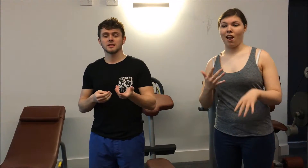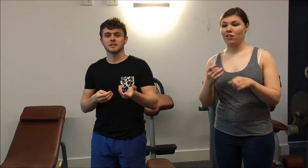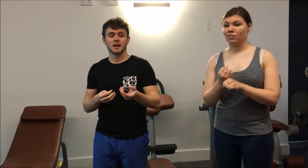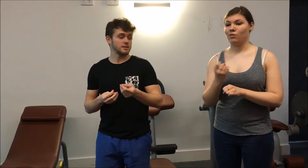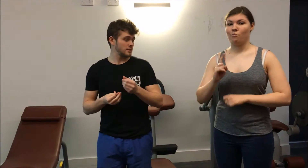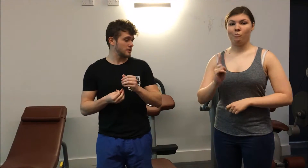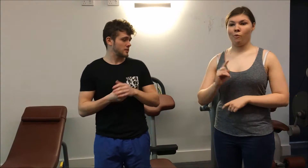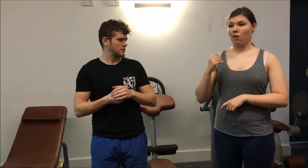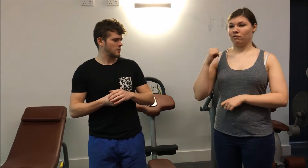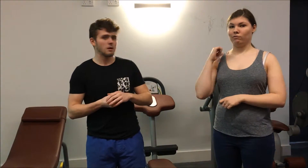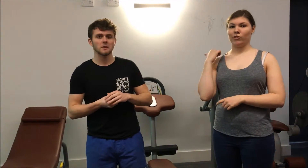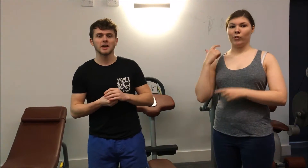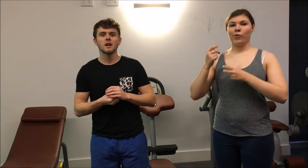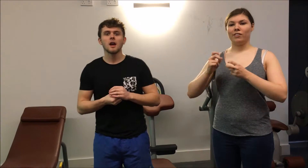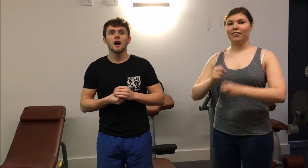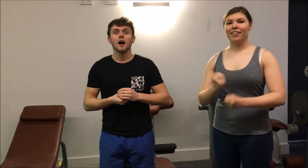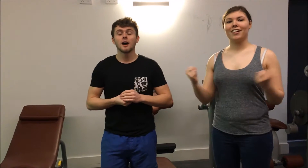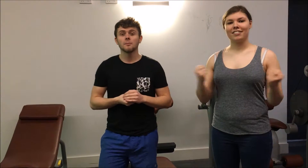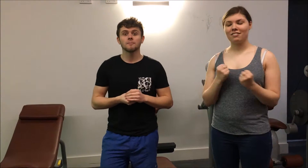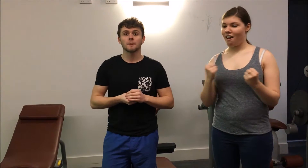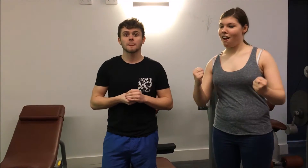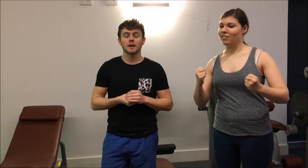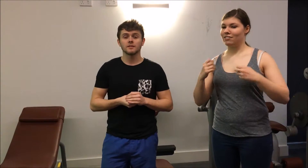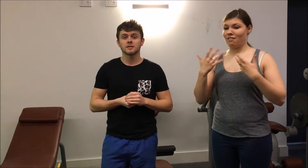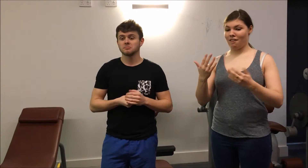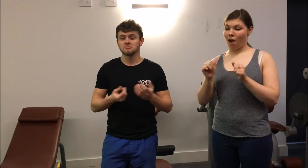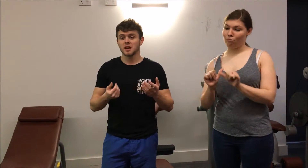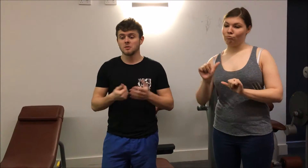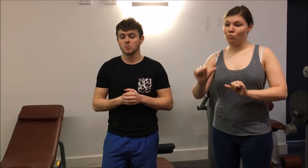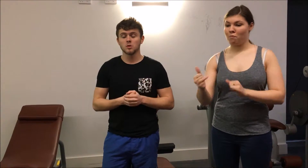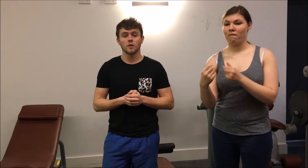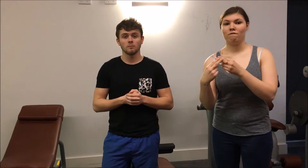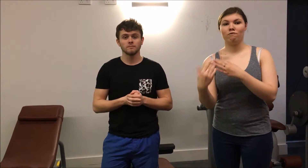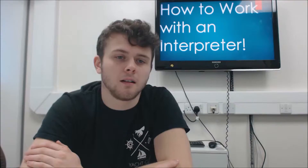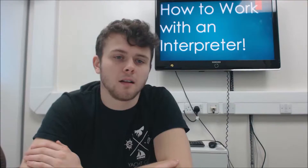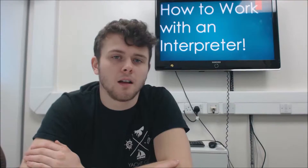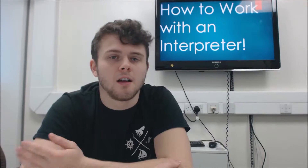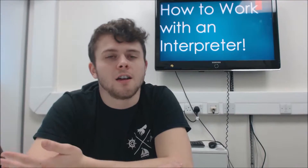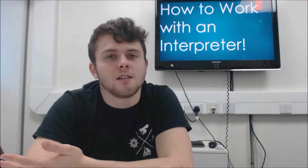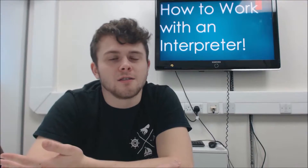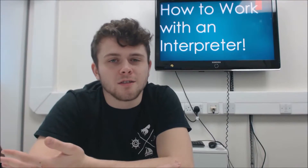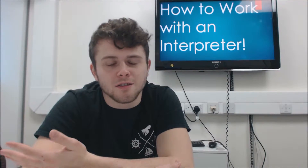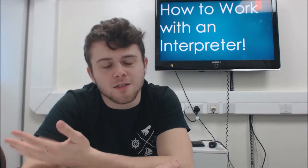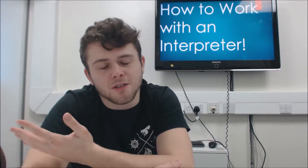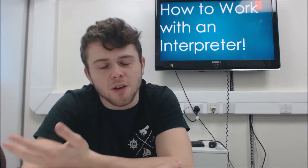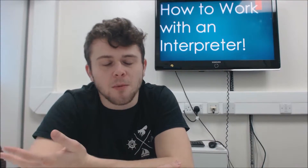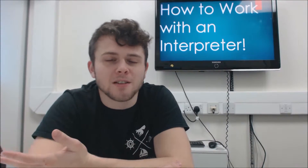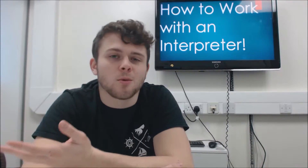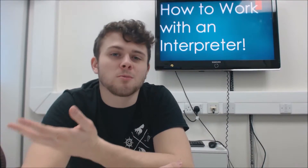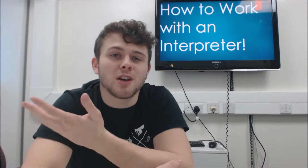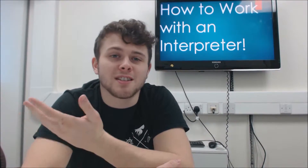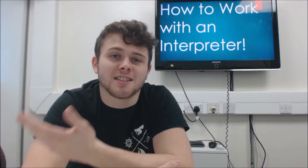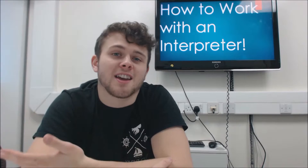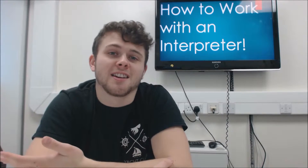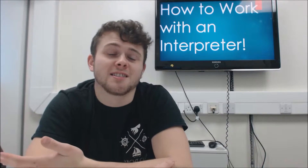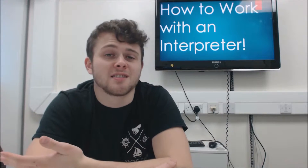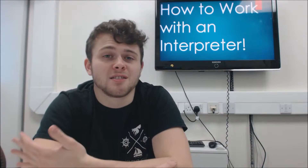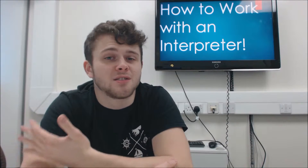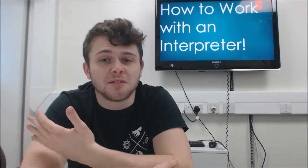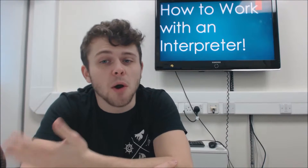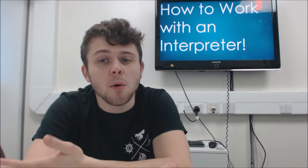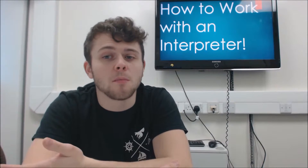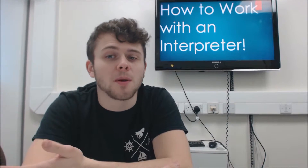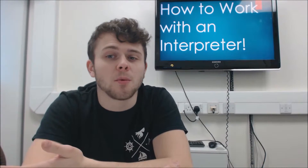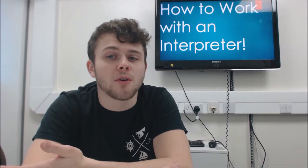more exercises. Okay. And we can move on. Basically, what I'm trying to say